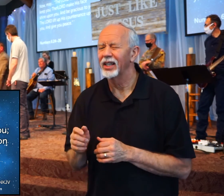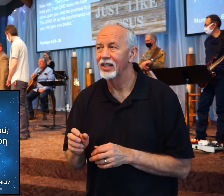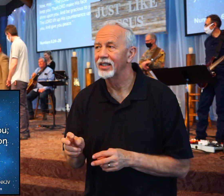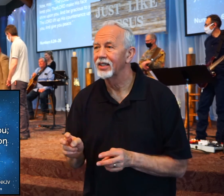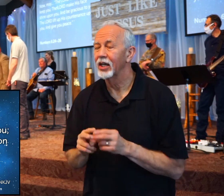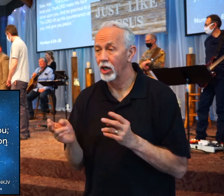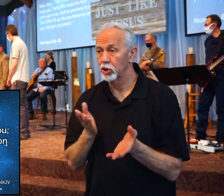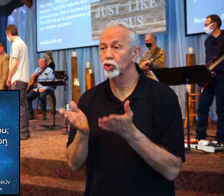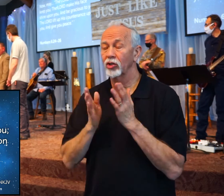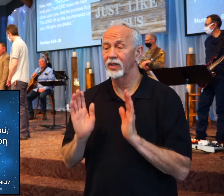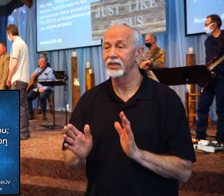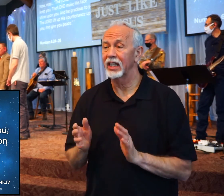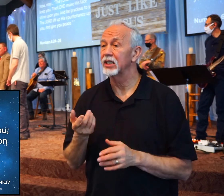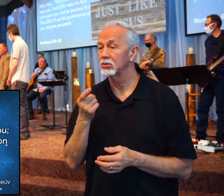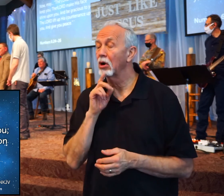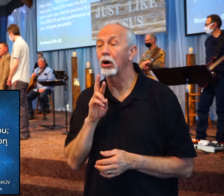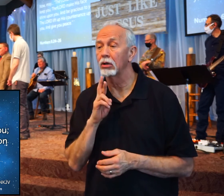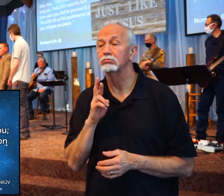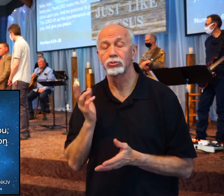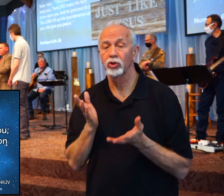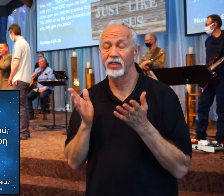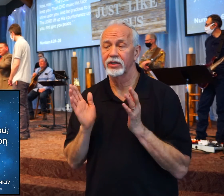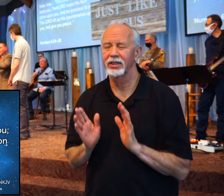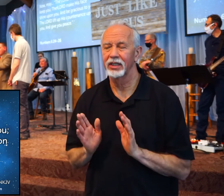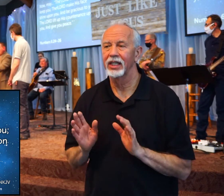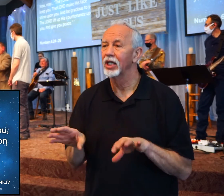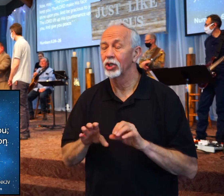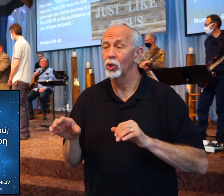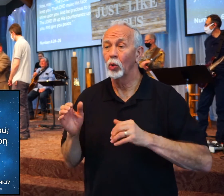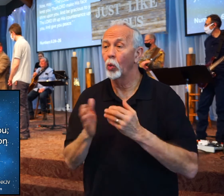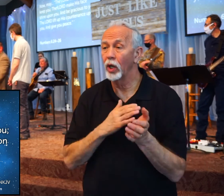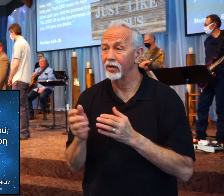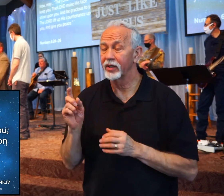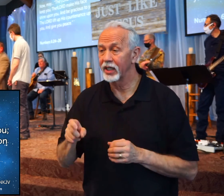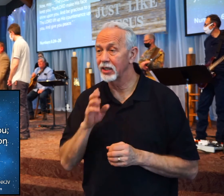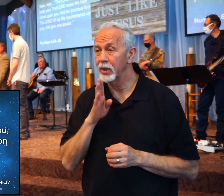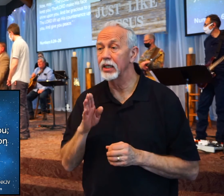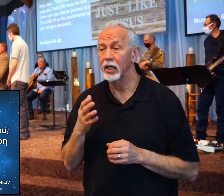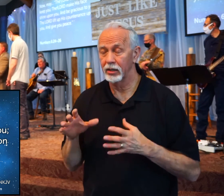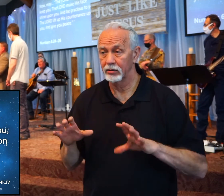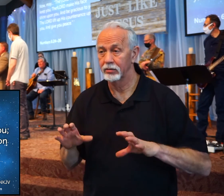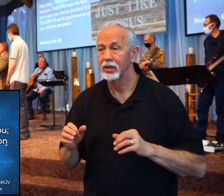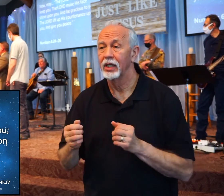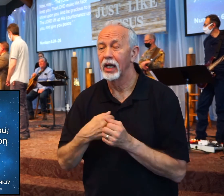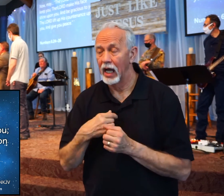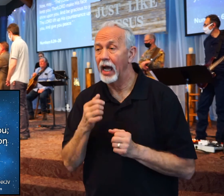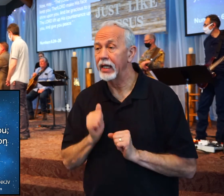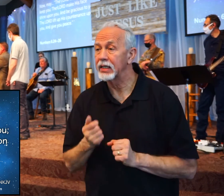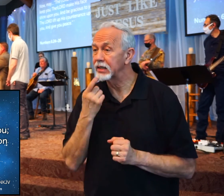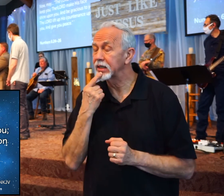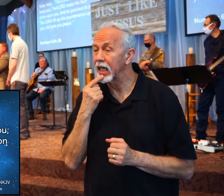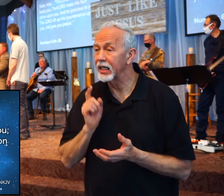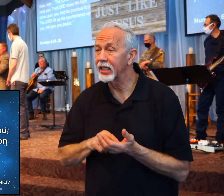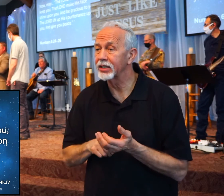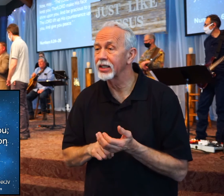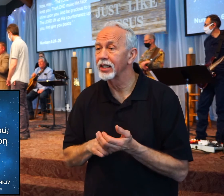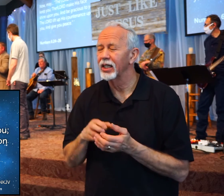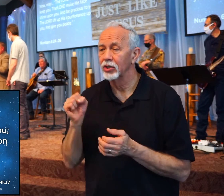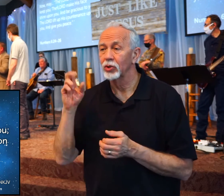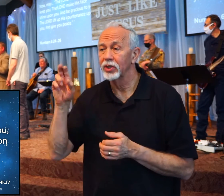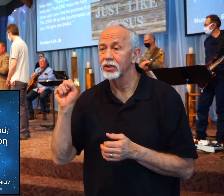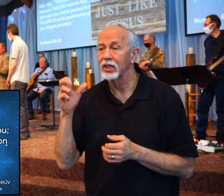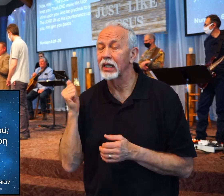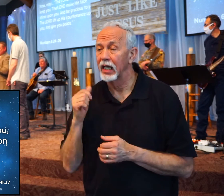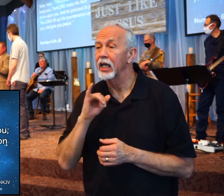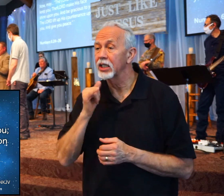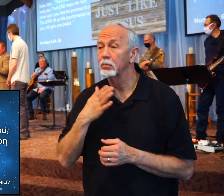are servants. They just are. They'll do whatever needs to be done. And so I can say this as Susan, as my